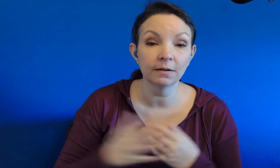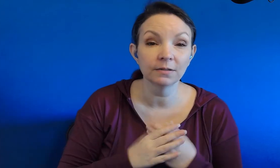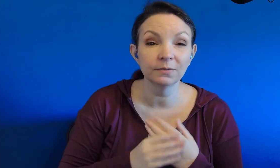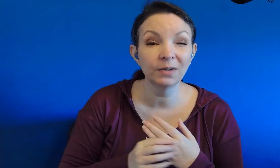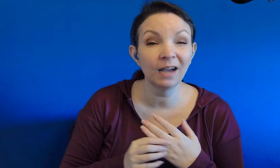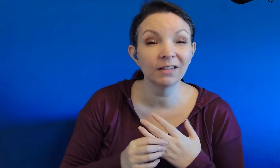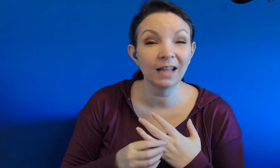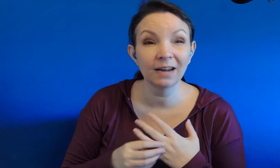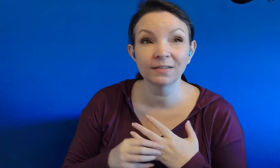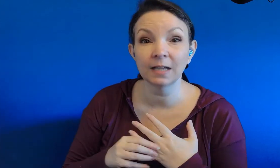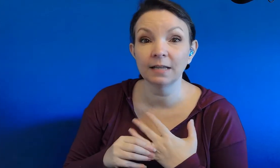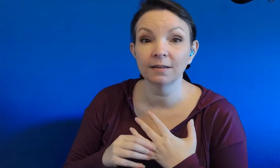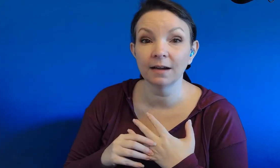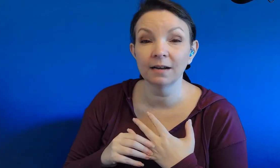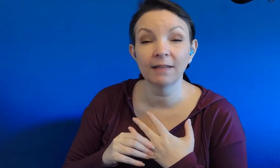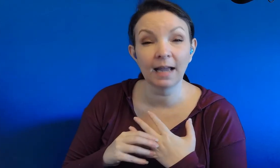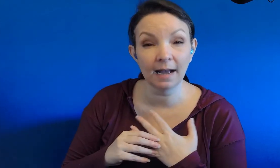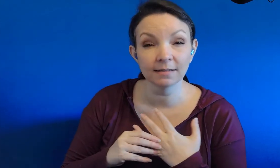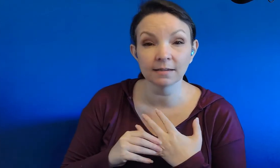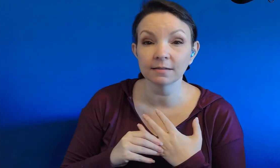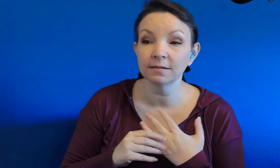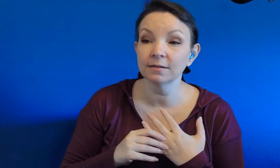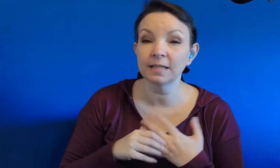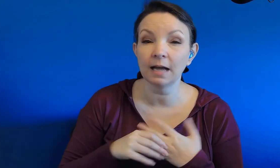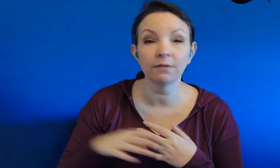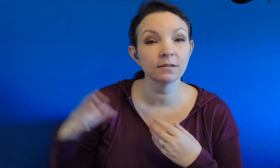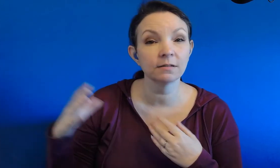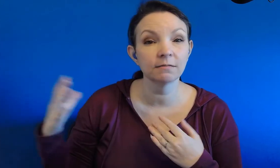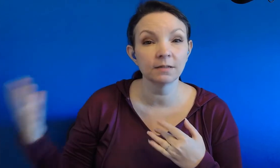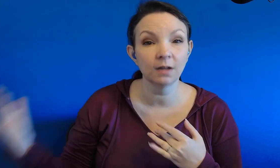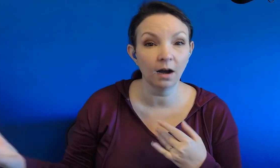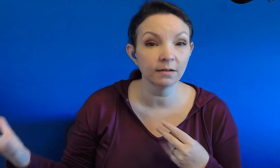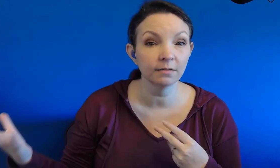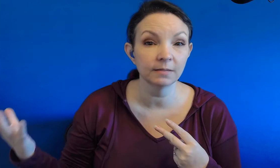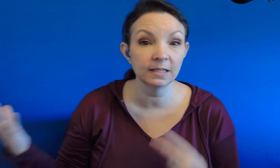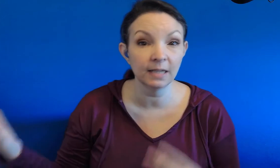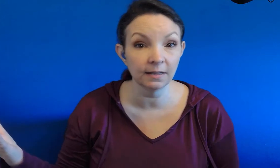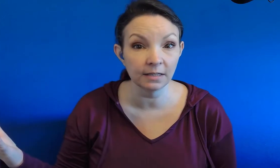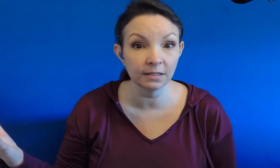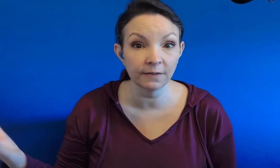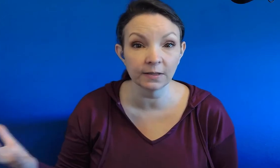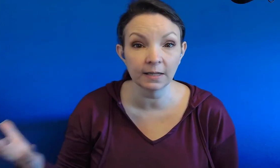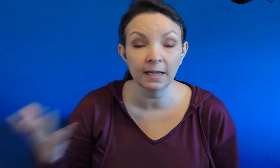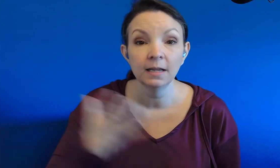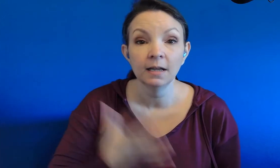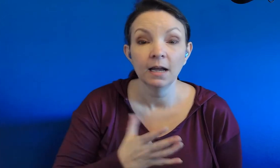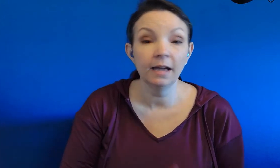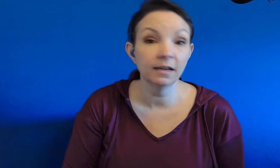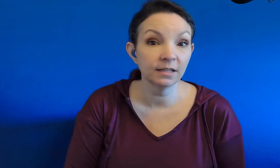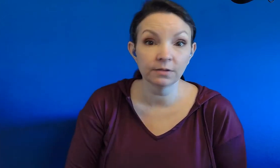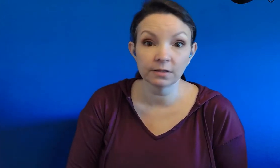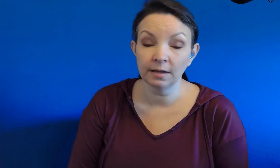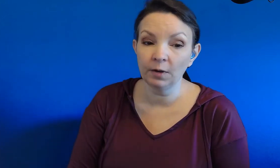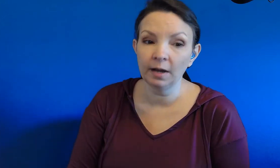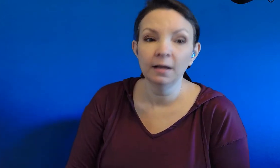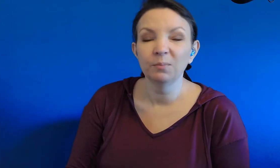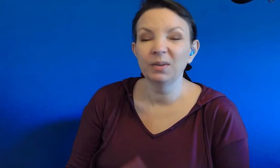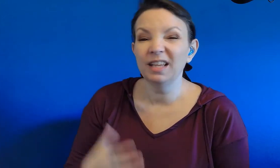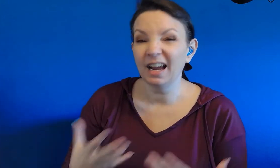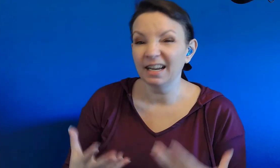have a lot of signs that kind of like accents. The Souths talk and say things differently. ASL the same way. But the idea, the